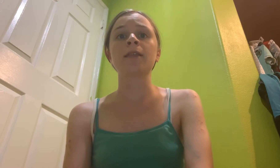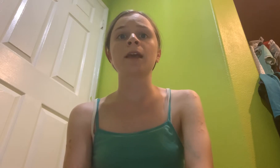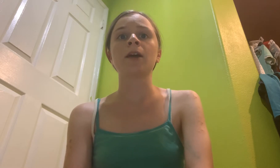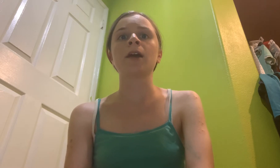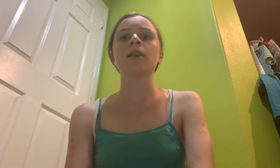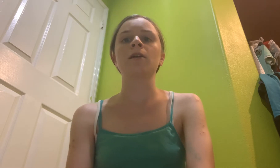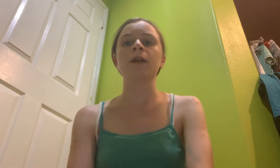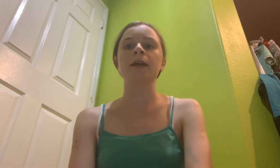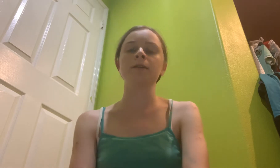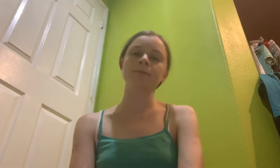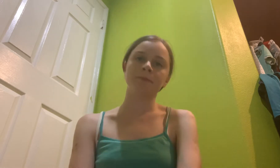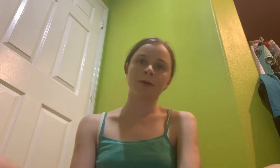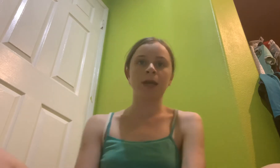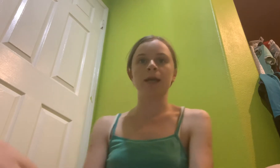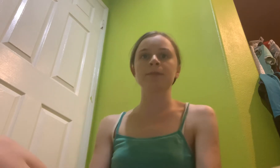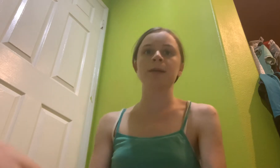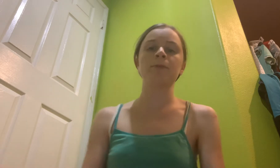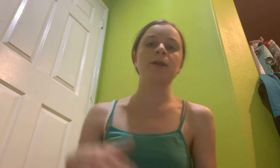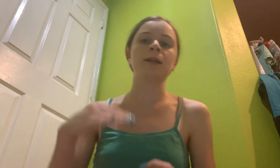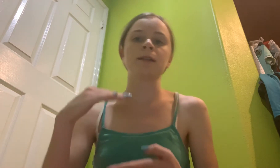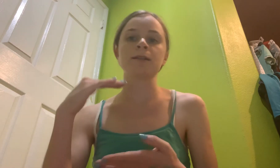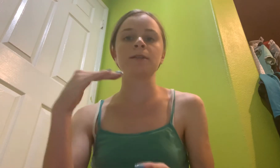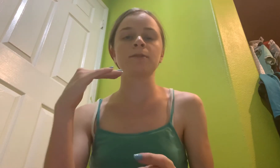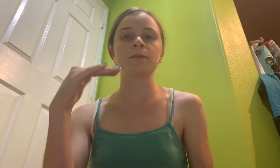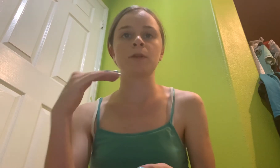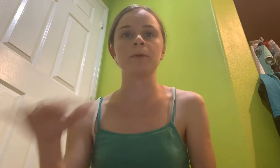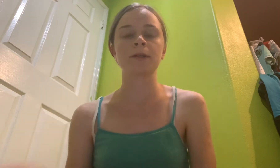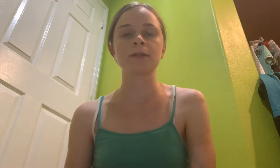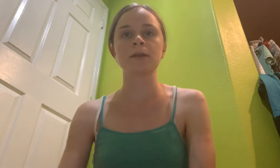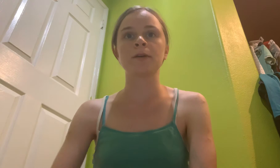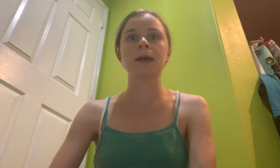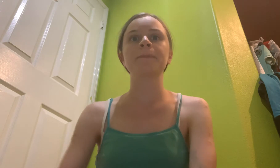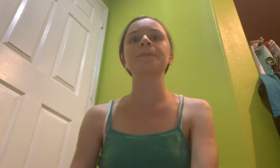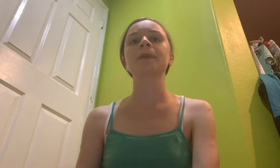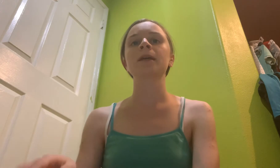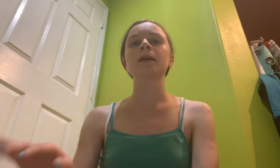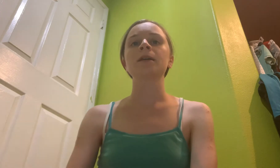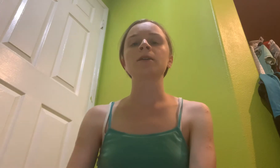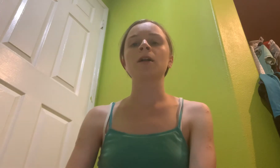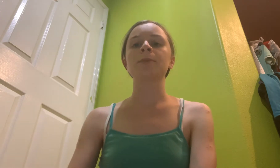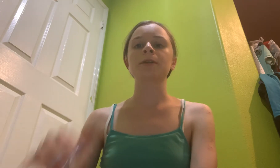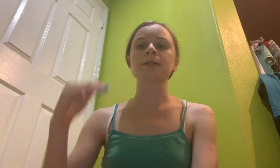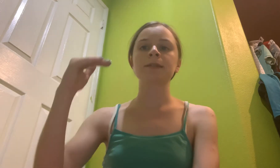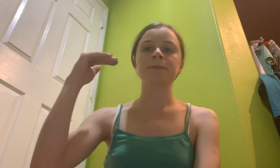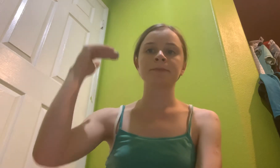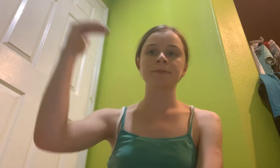hair, and long hair. Okay, I'm separating this into small parts. Okay, tall person,